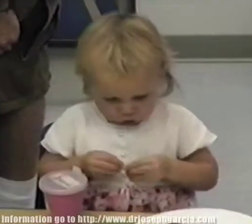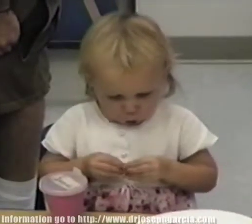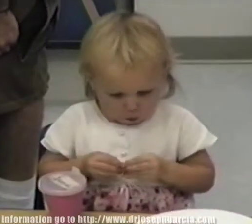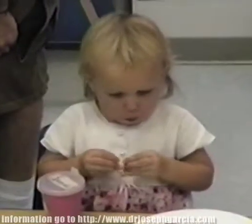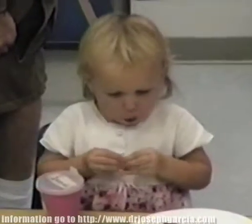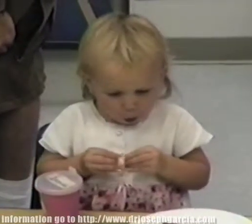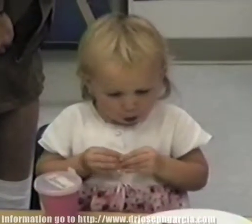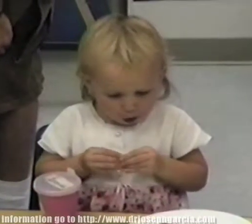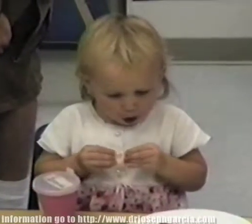success.